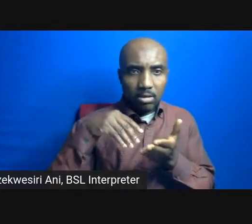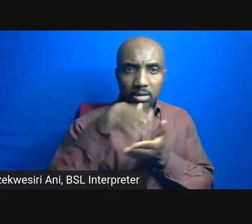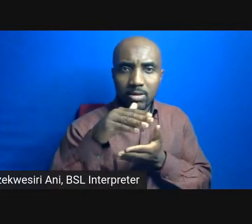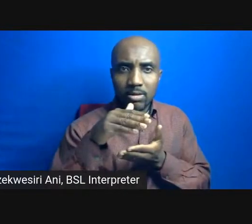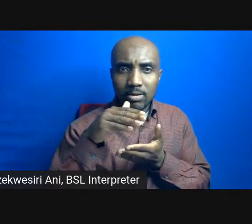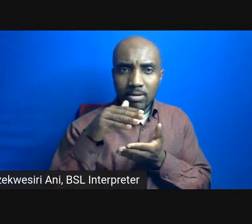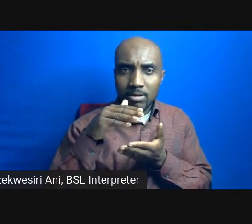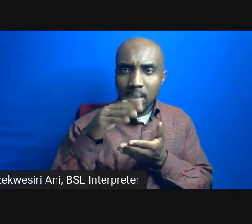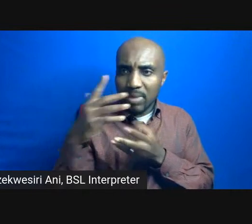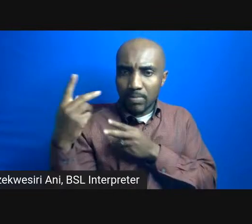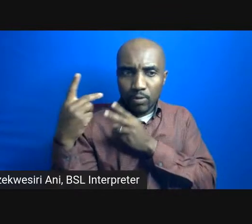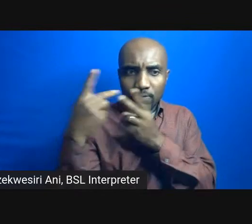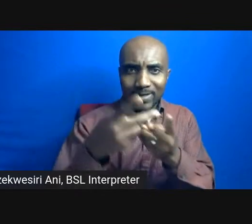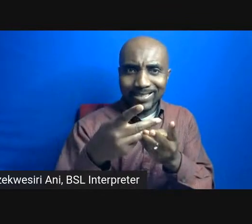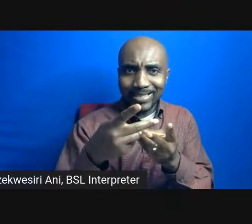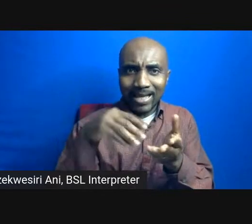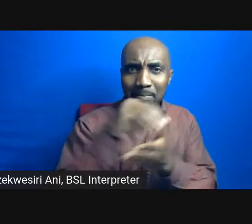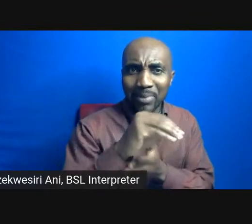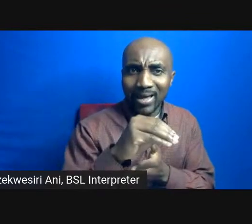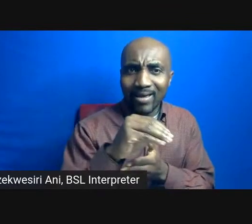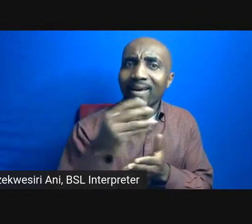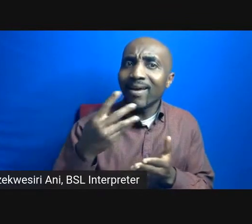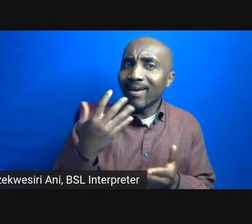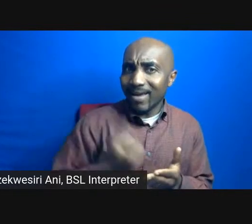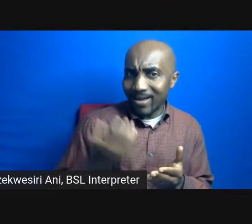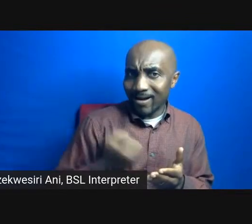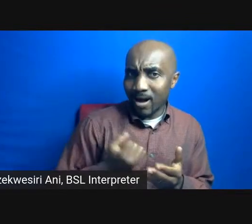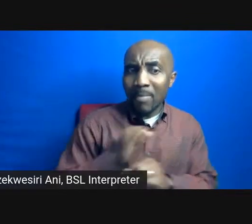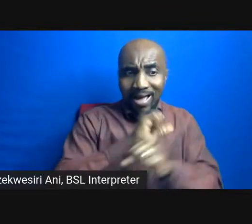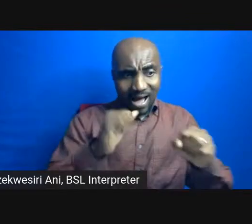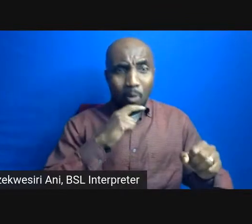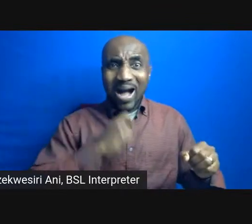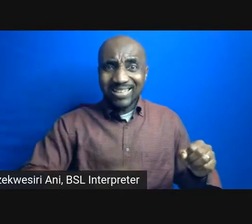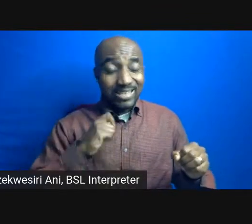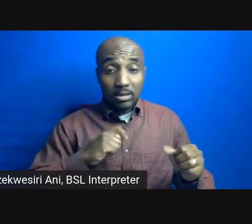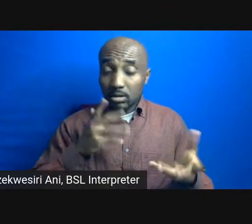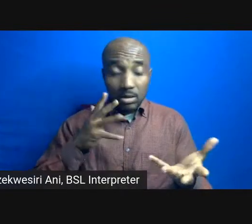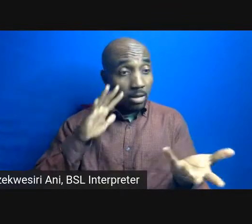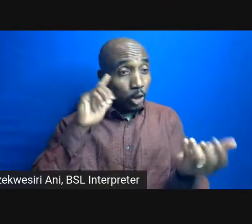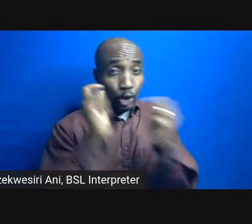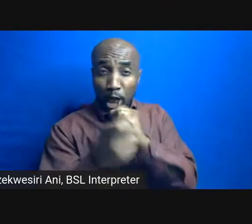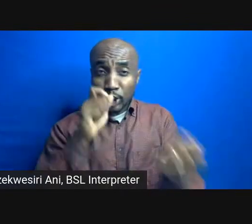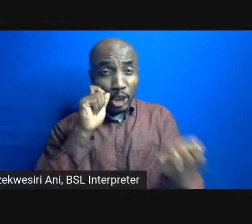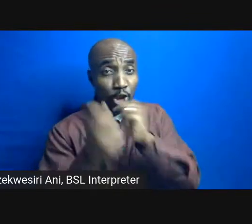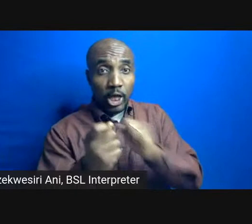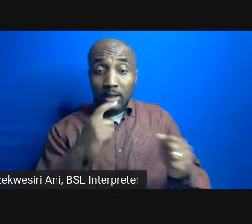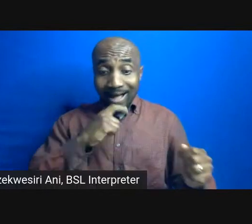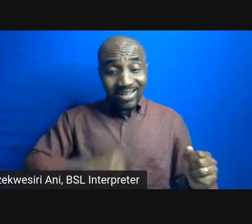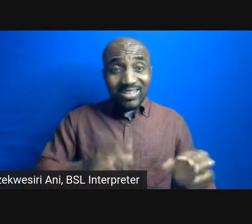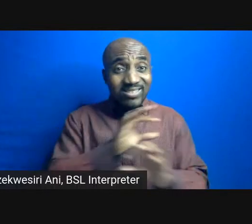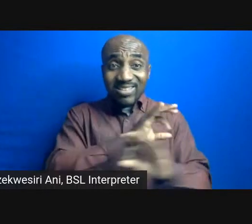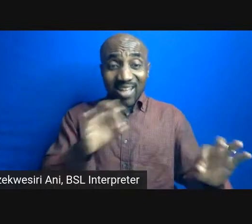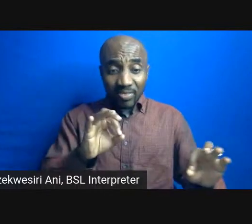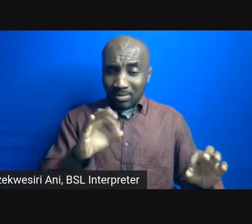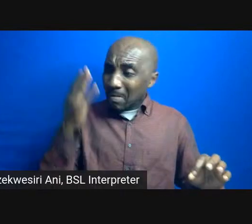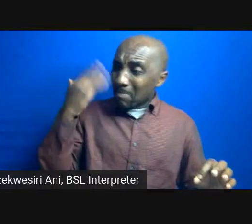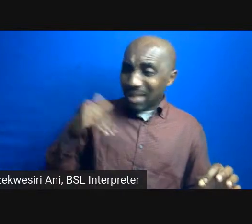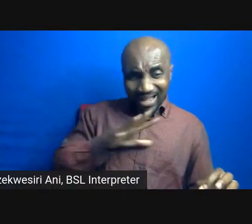Unsure of our footing, our identity was in flux. What did it mean to be a Black